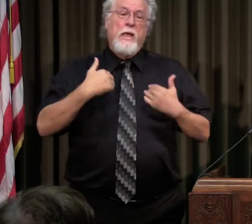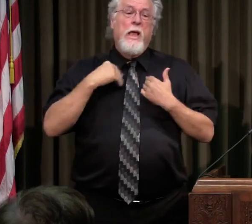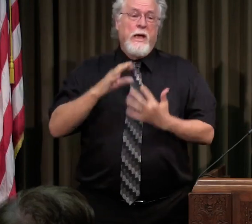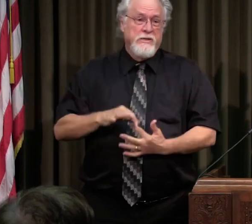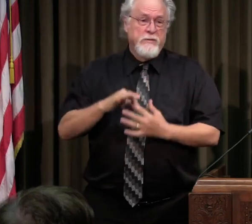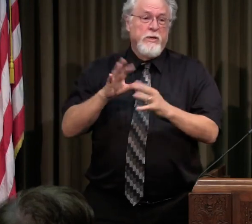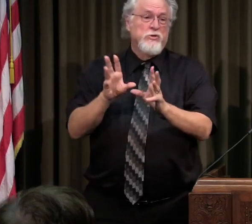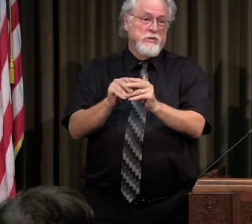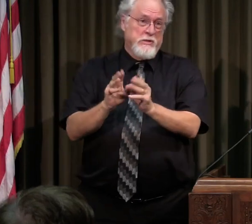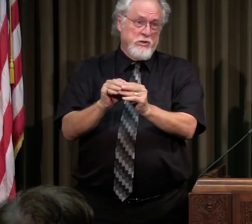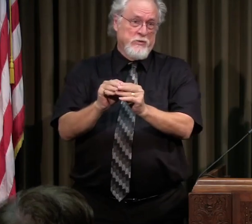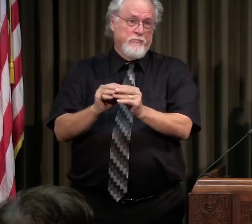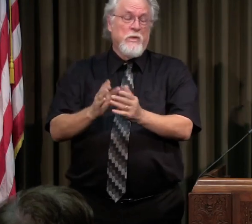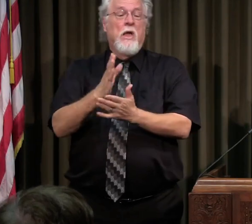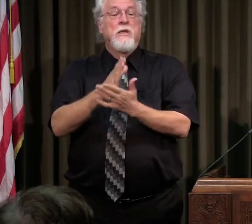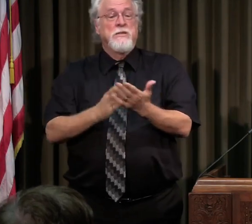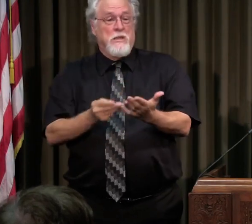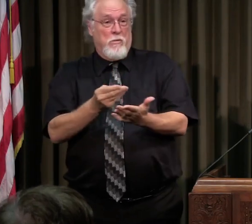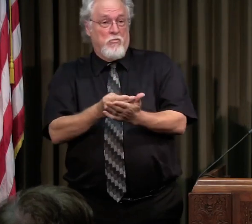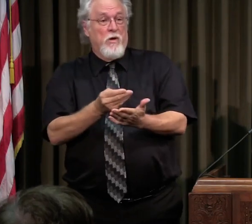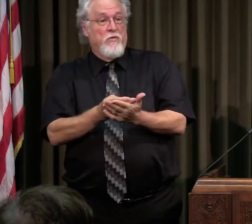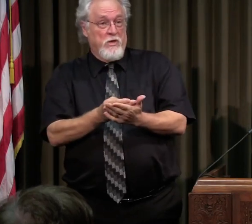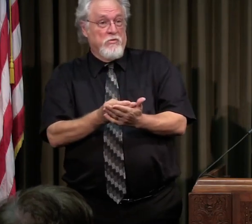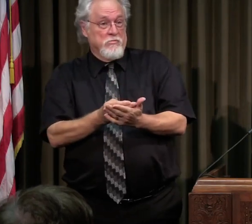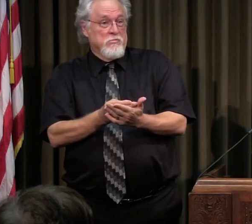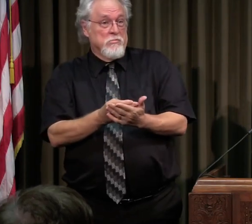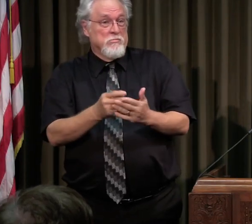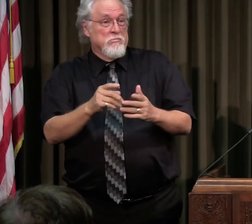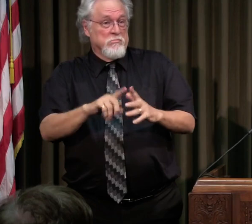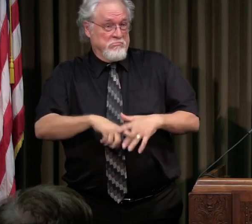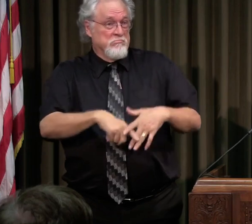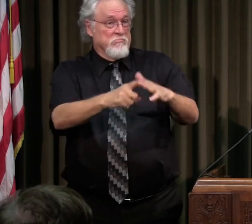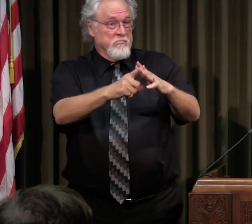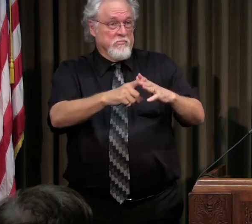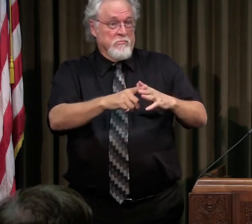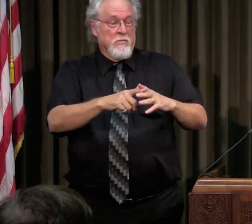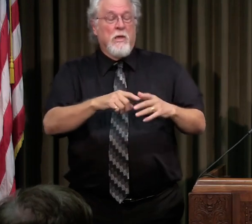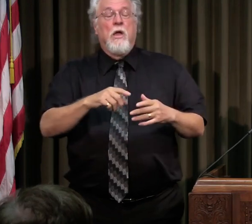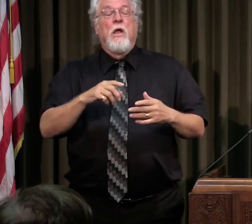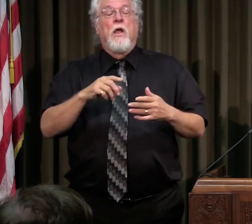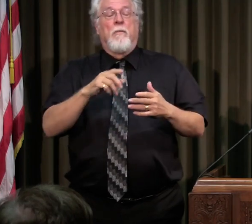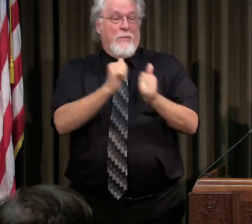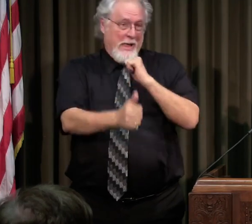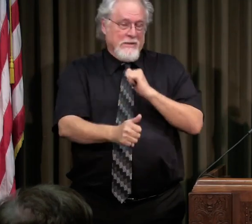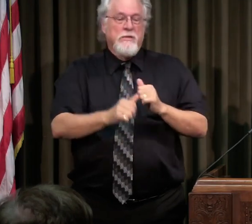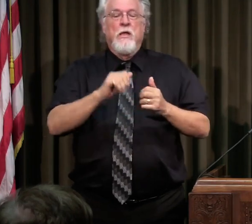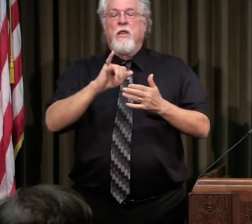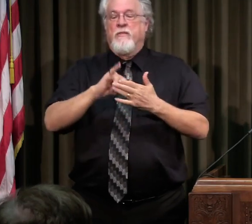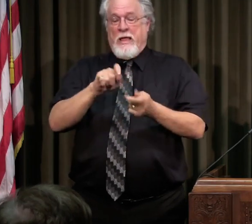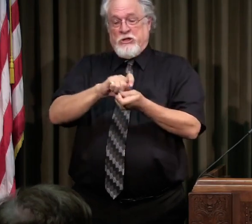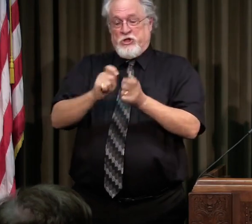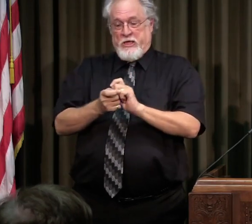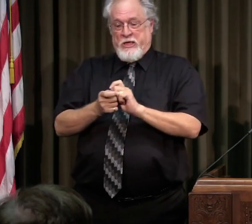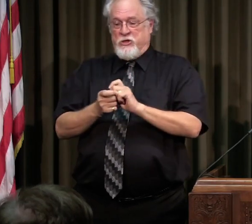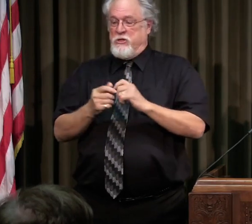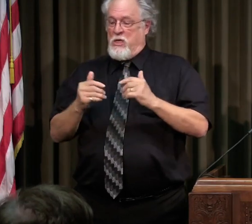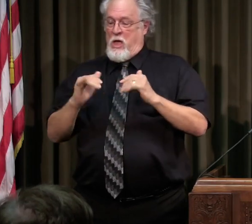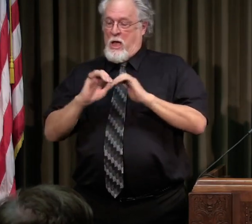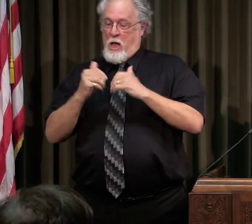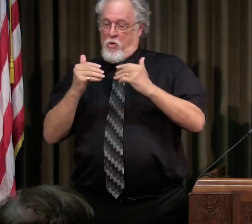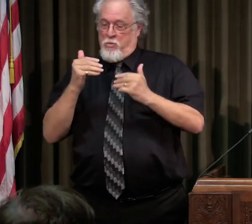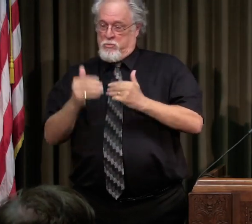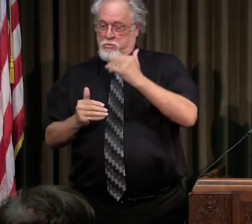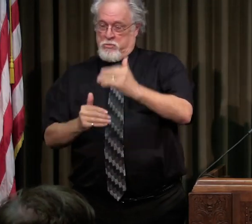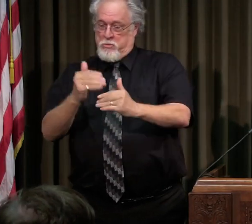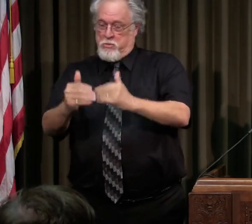session, and some revenue measures were enacted, and so that changes the equation going forward as to about what we need to